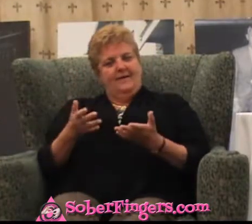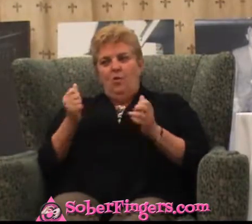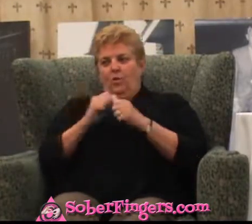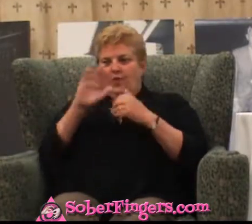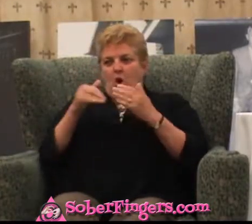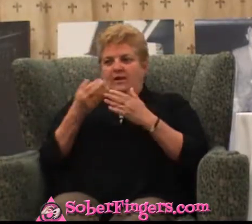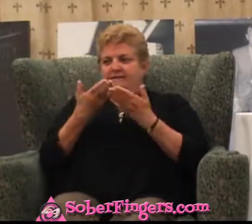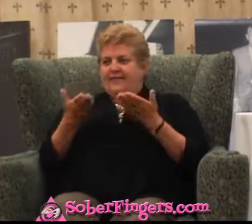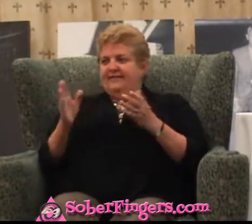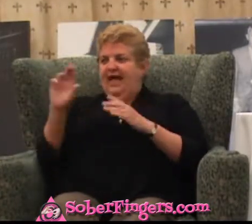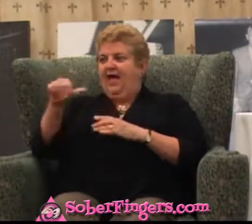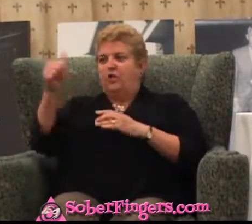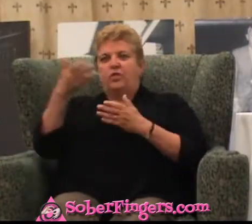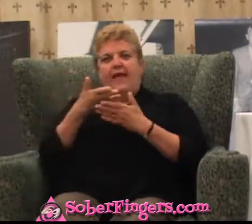outside things.